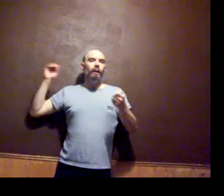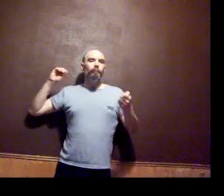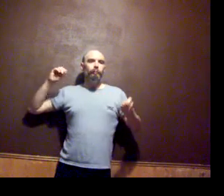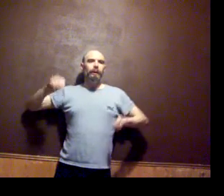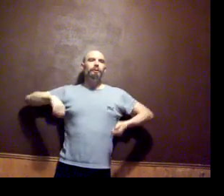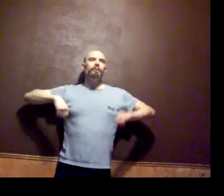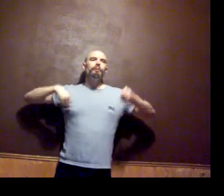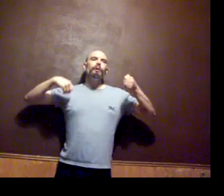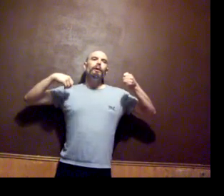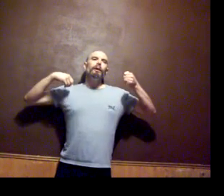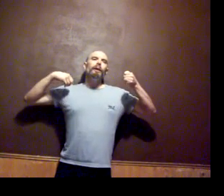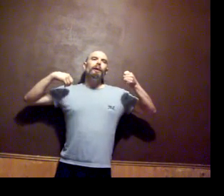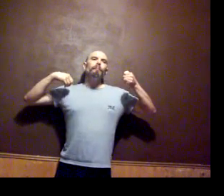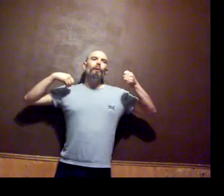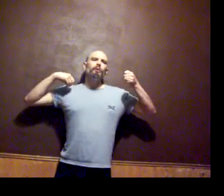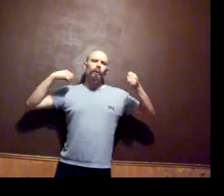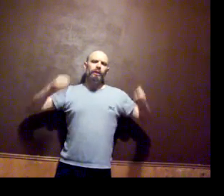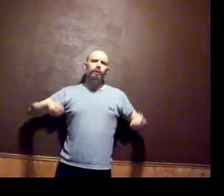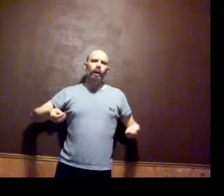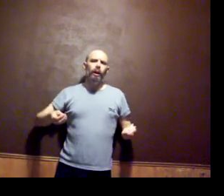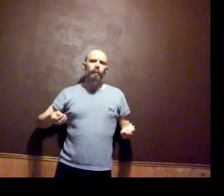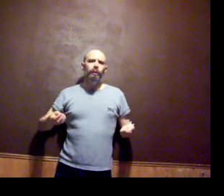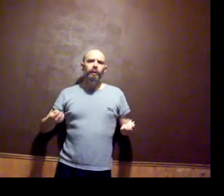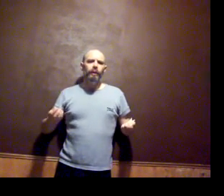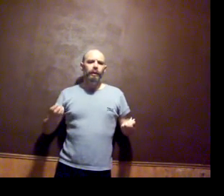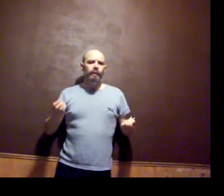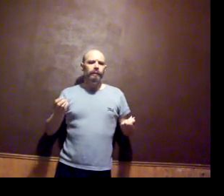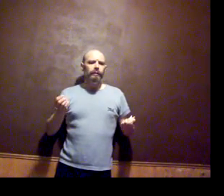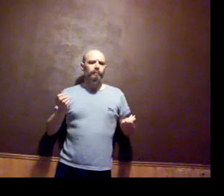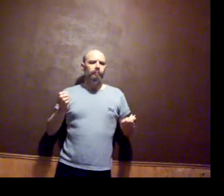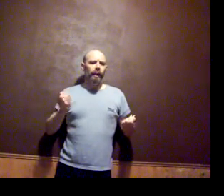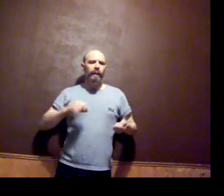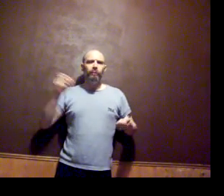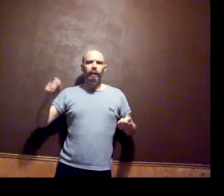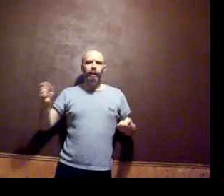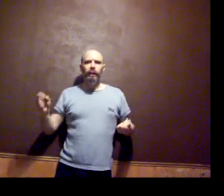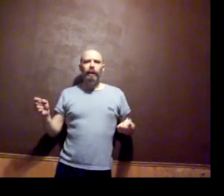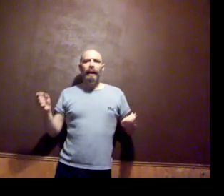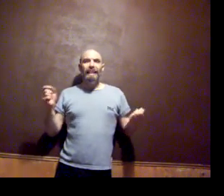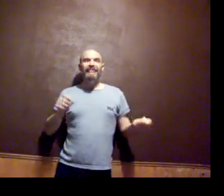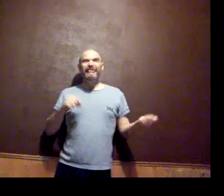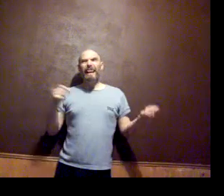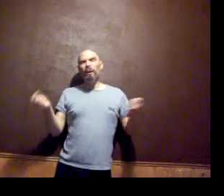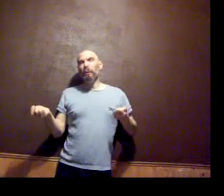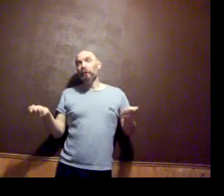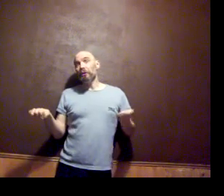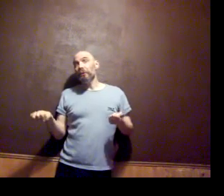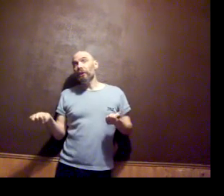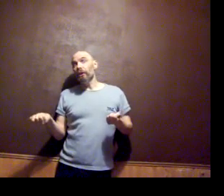for me to both transcribe my handwriting and to see how good its OCR